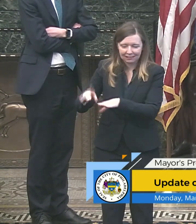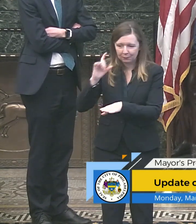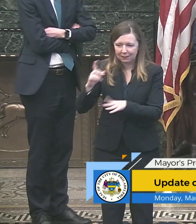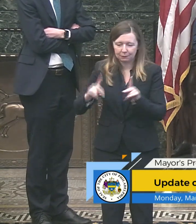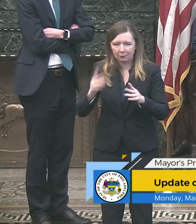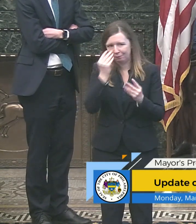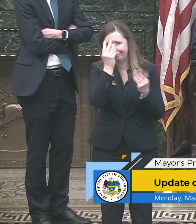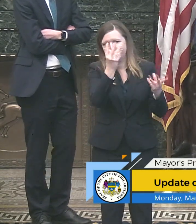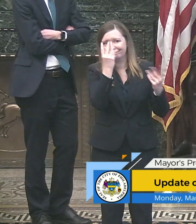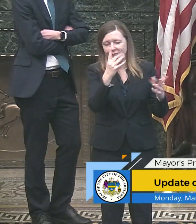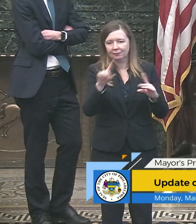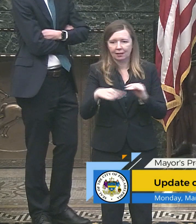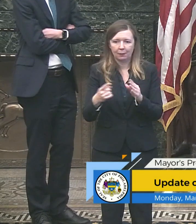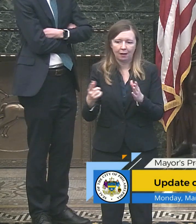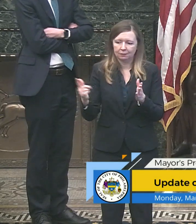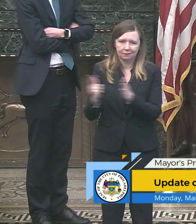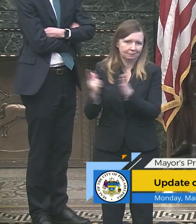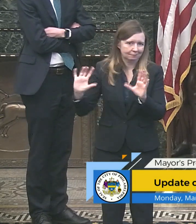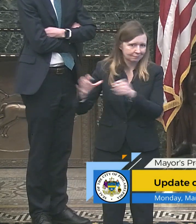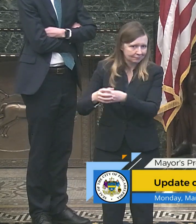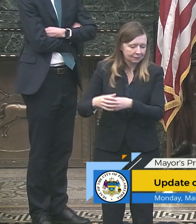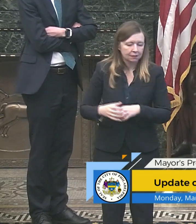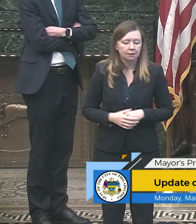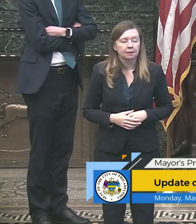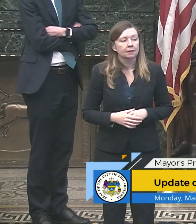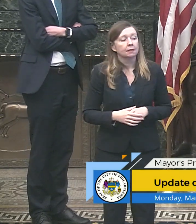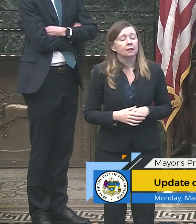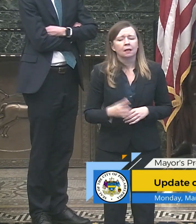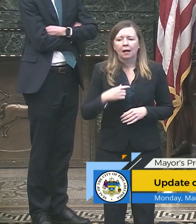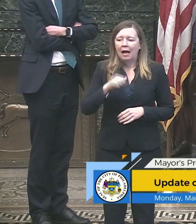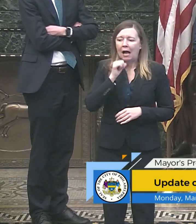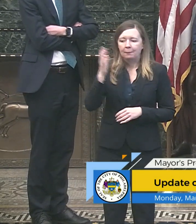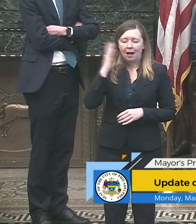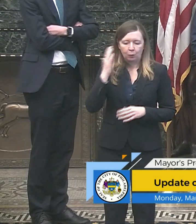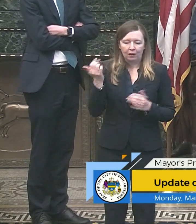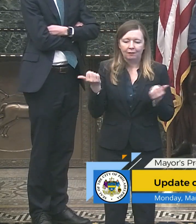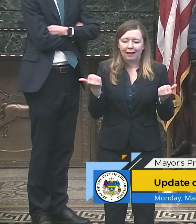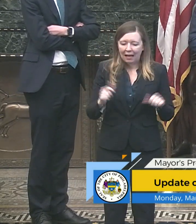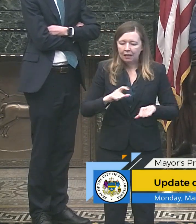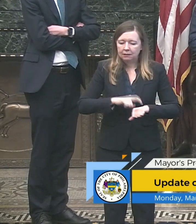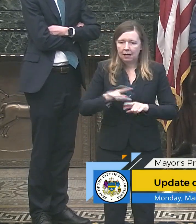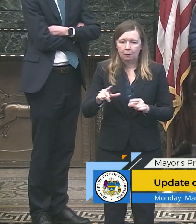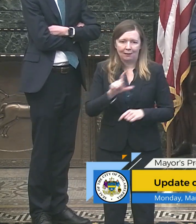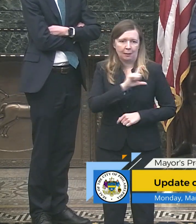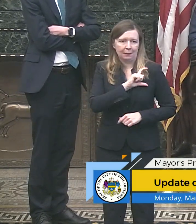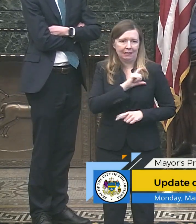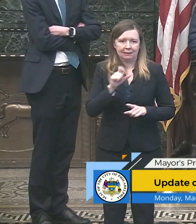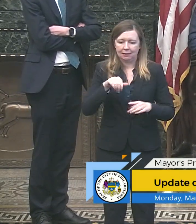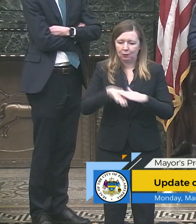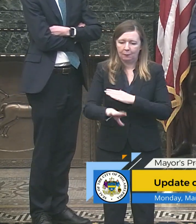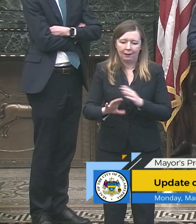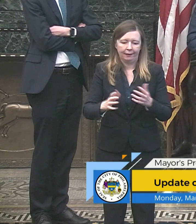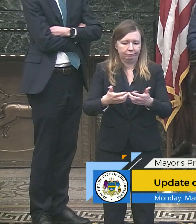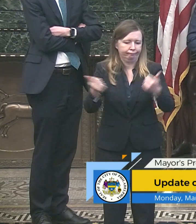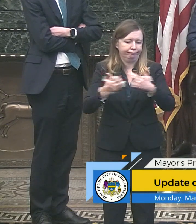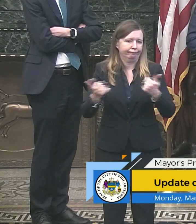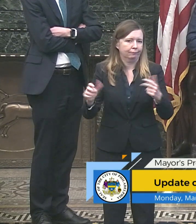against gathering in groups. I'm not aware of any time where the police have had to come in and break up a